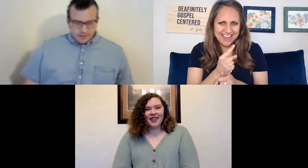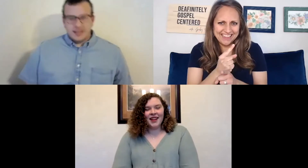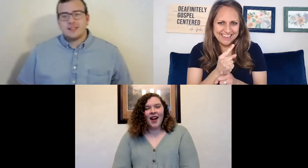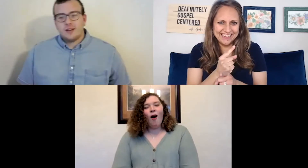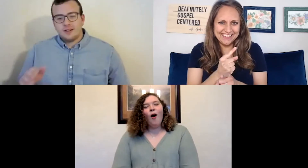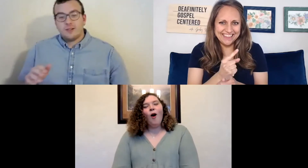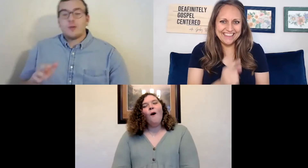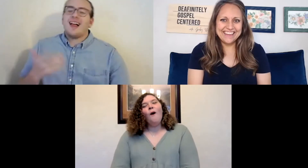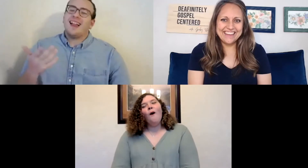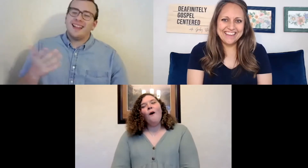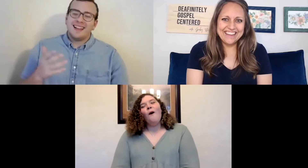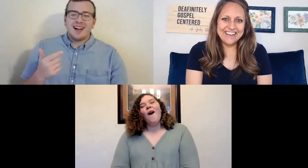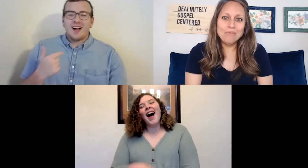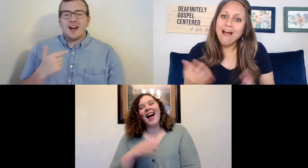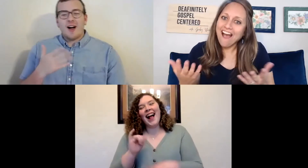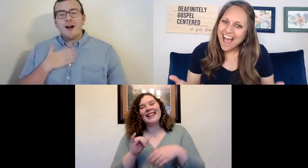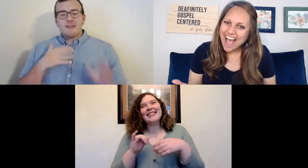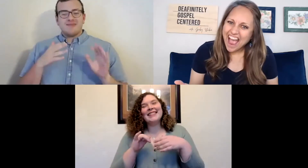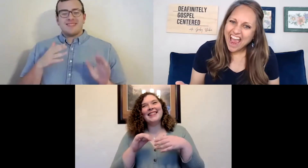home's in Virginia, right?